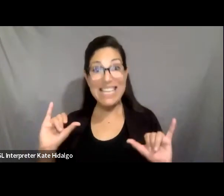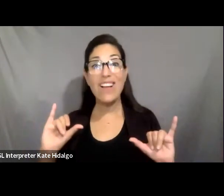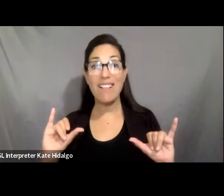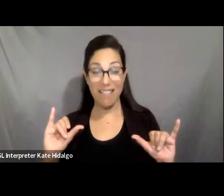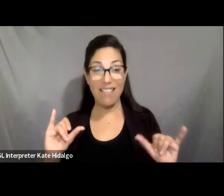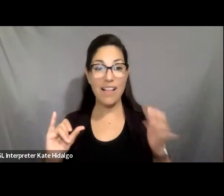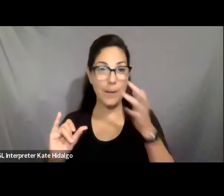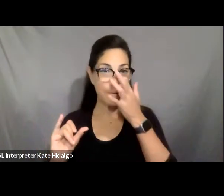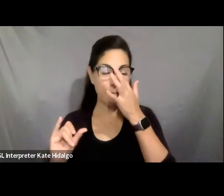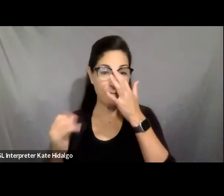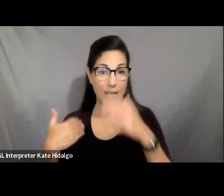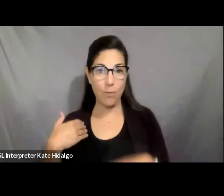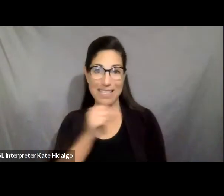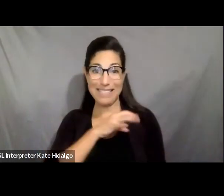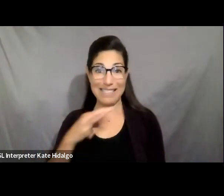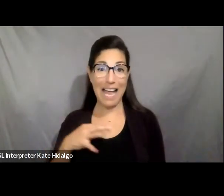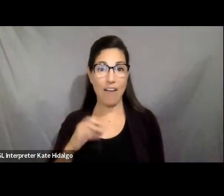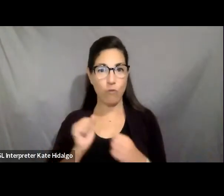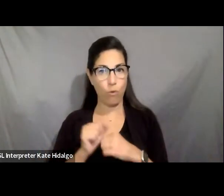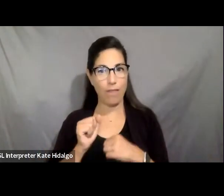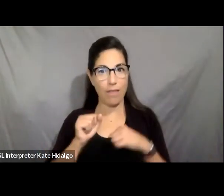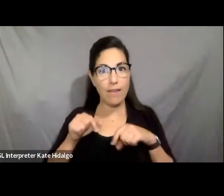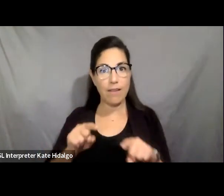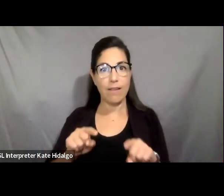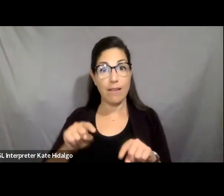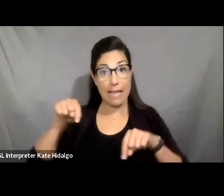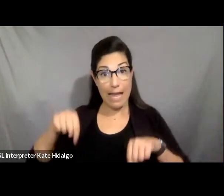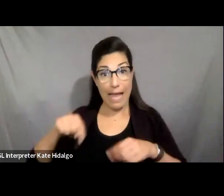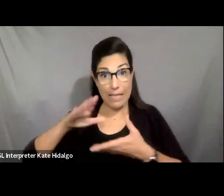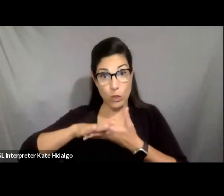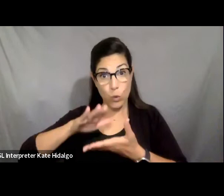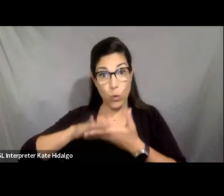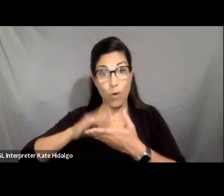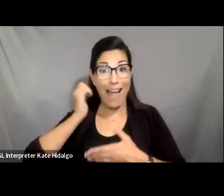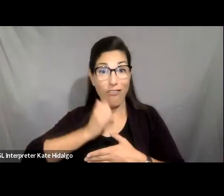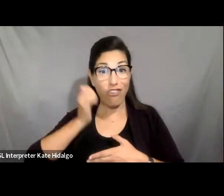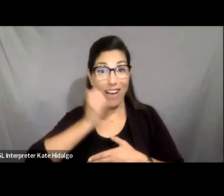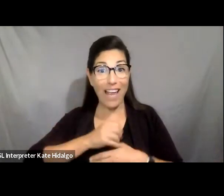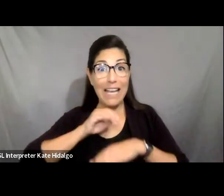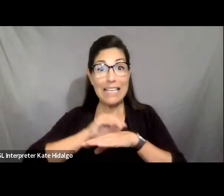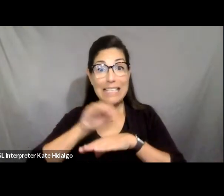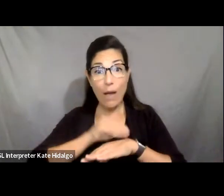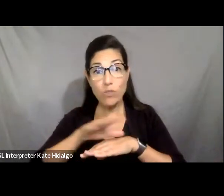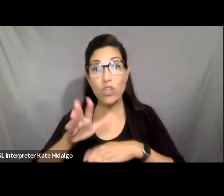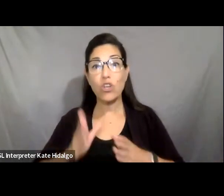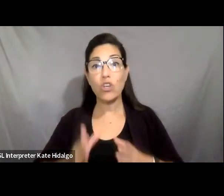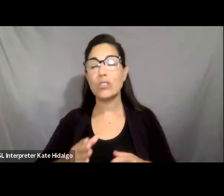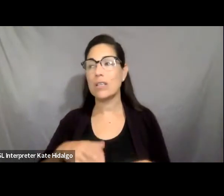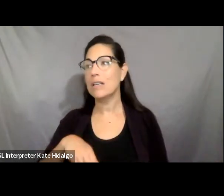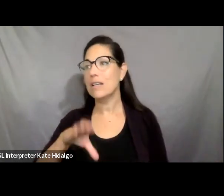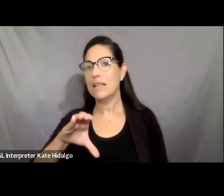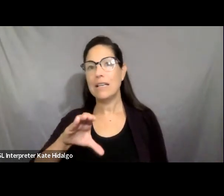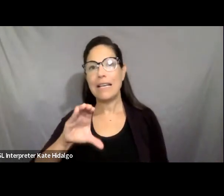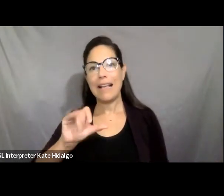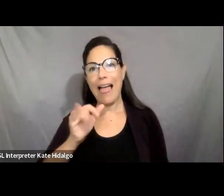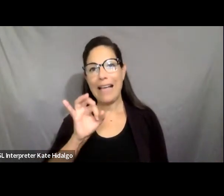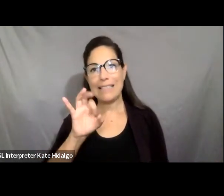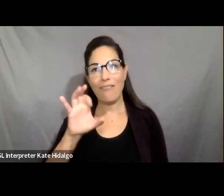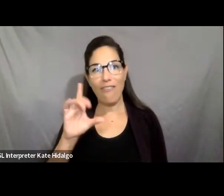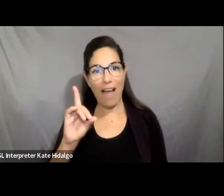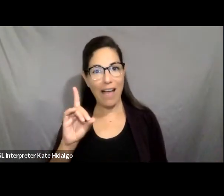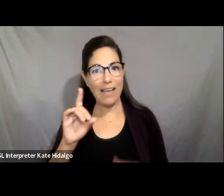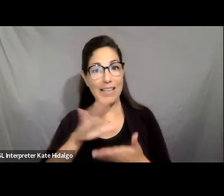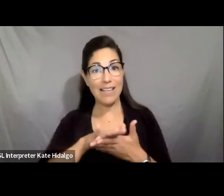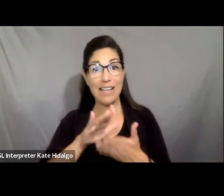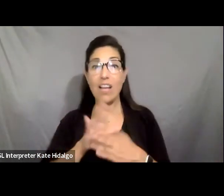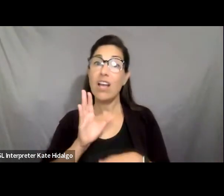we had staff yet amongst all that on campus all the time. Counselors, the classified staff did an amazing job, obviously our